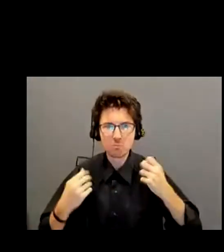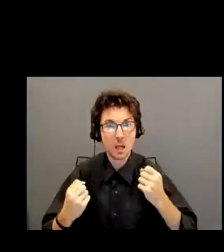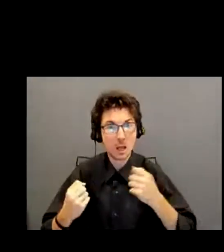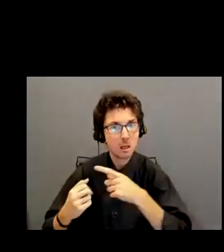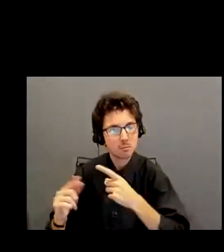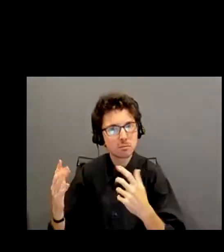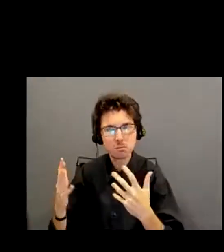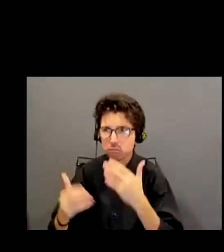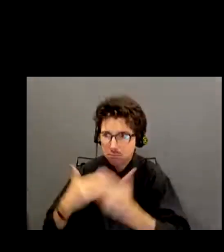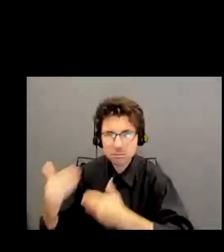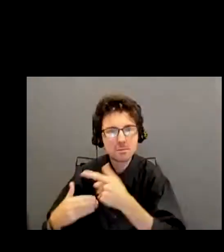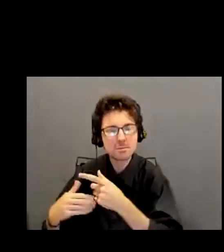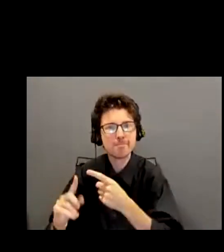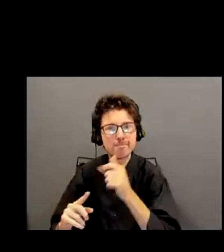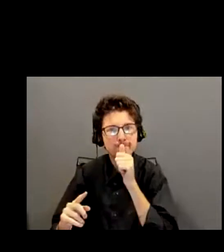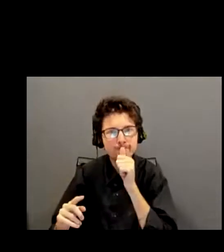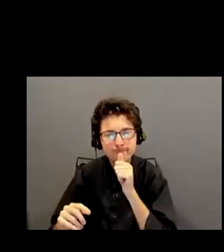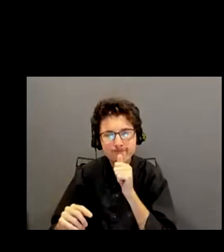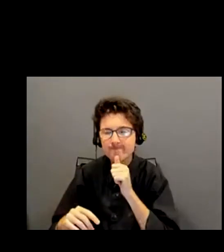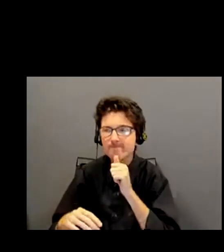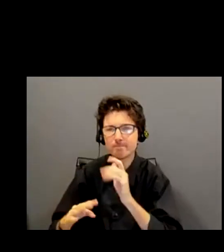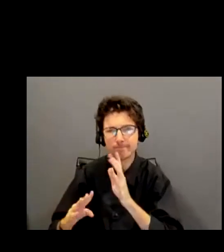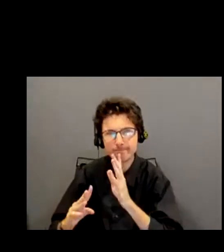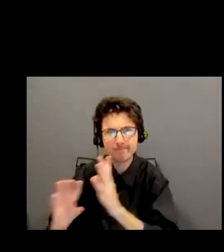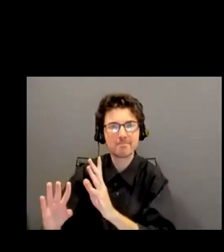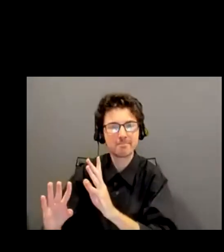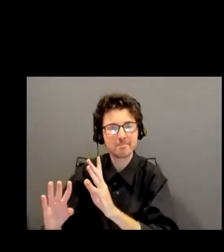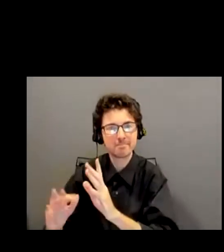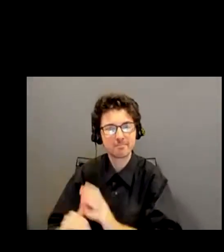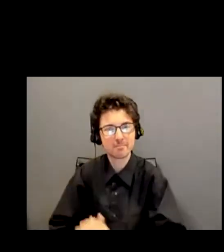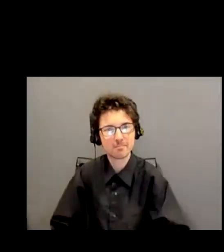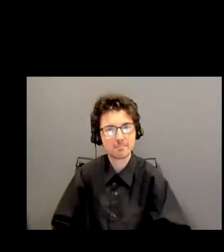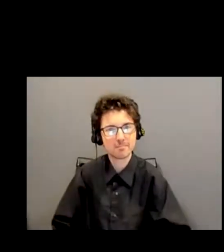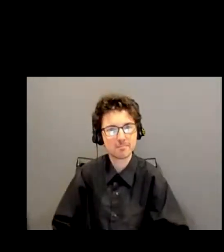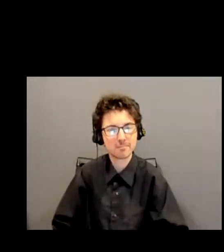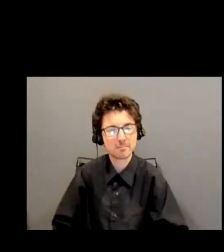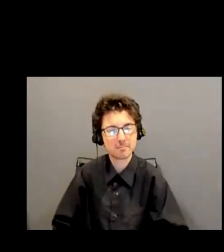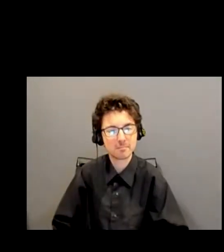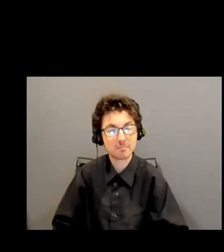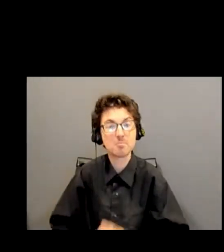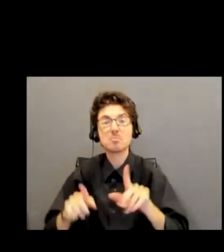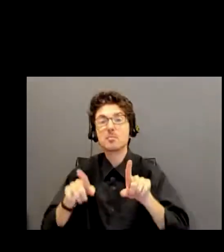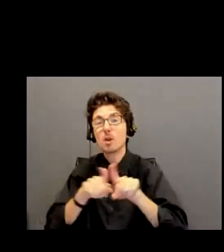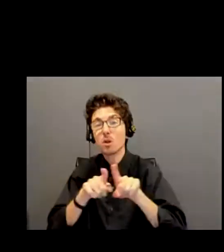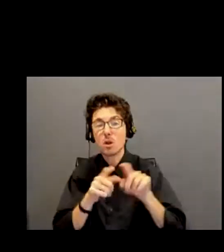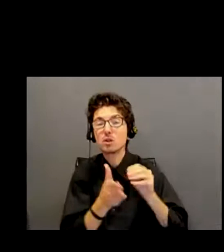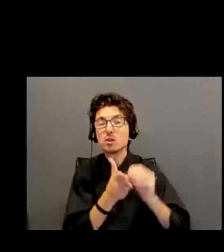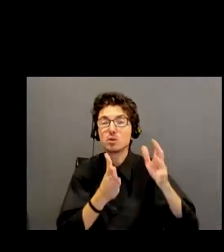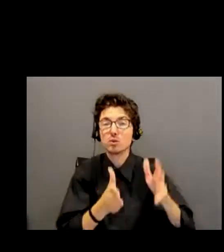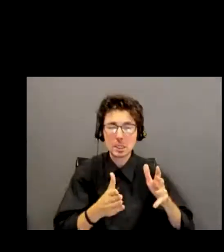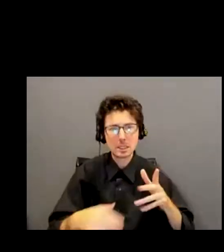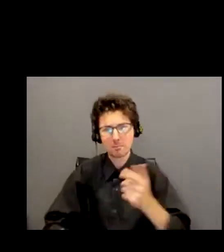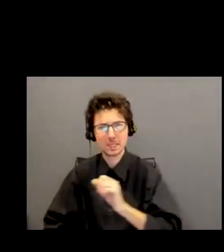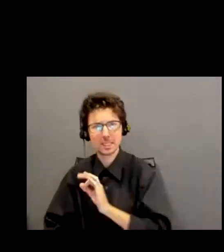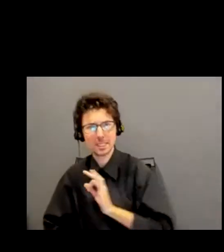to try and cope with it. And the third thing is that the students, as well as the school staff,